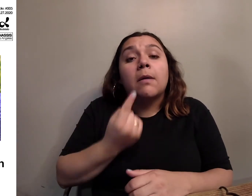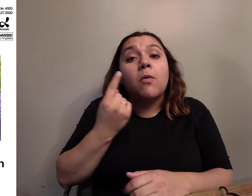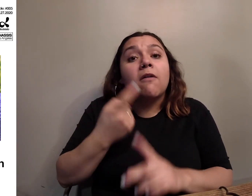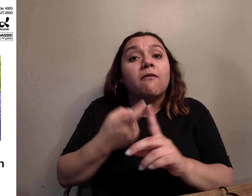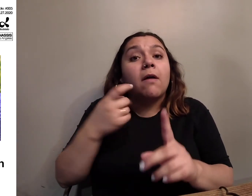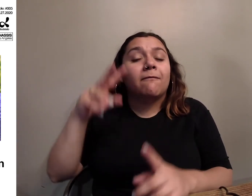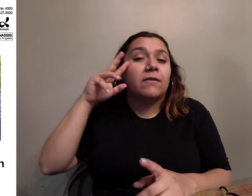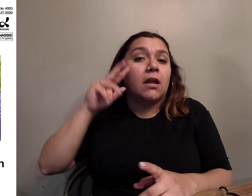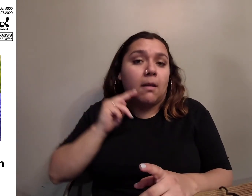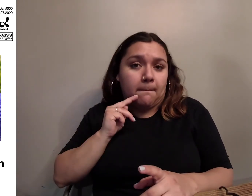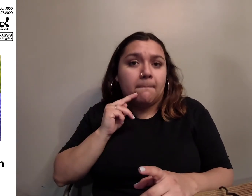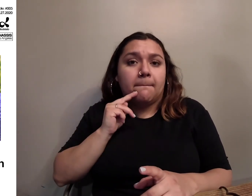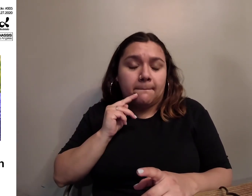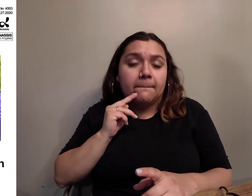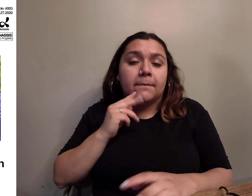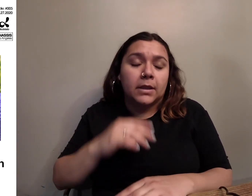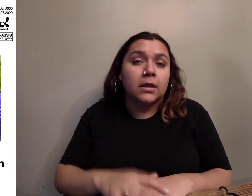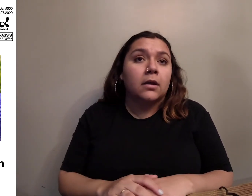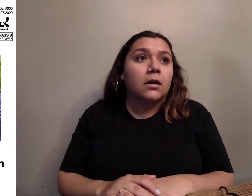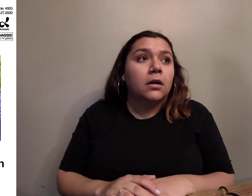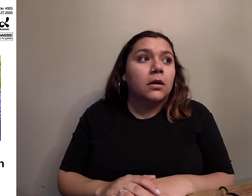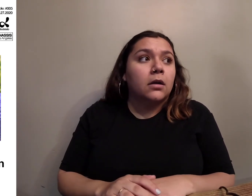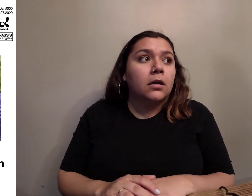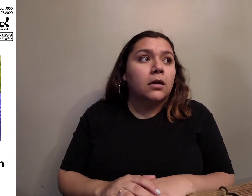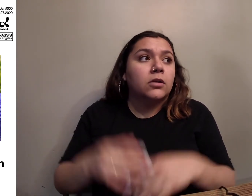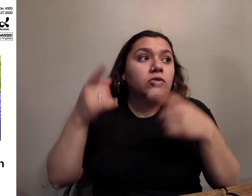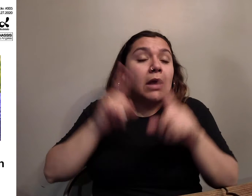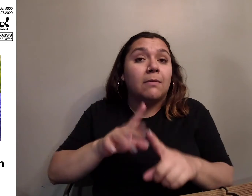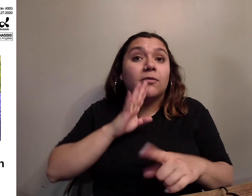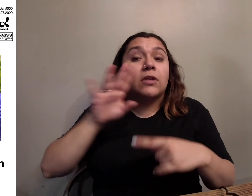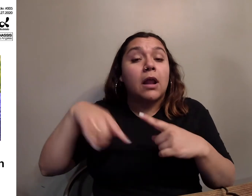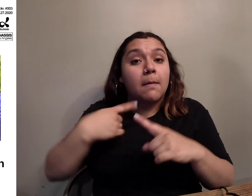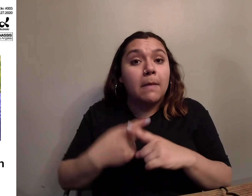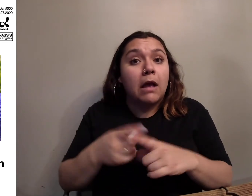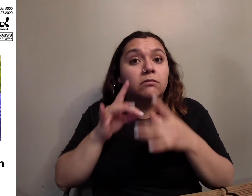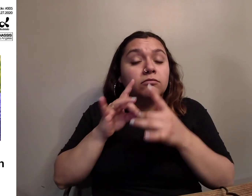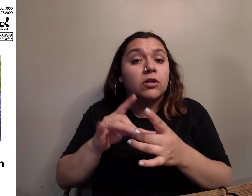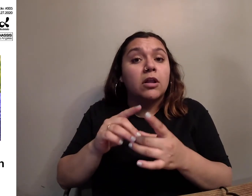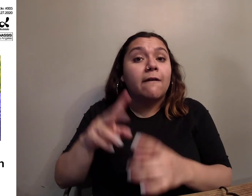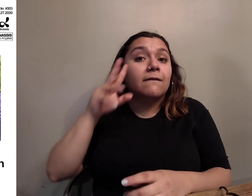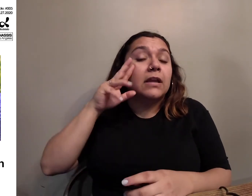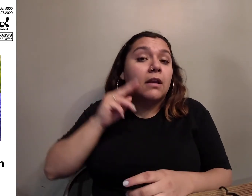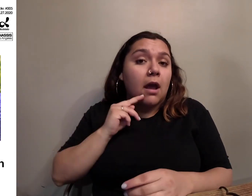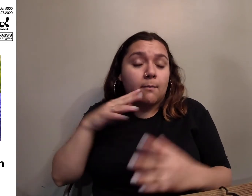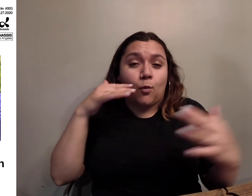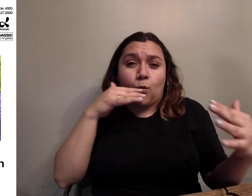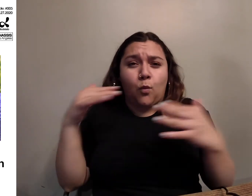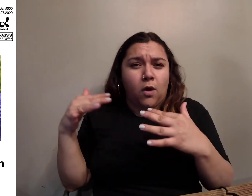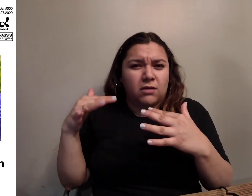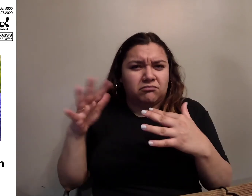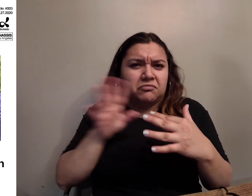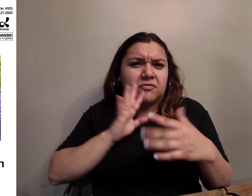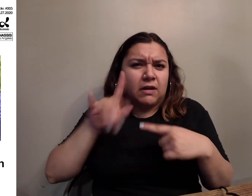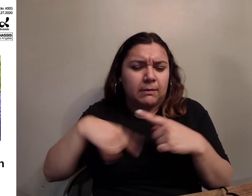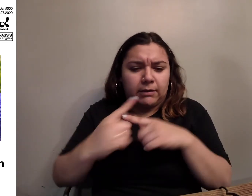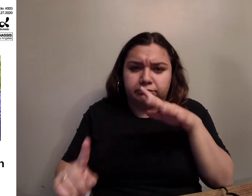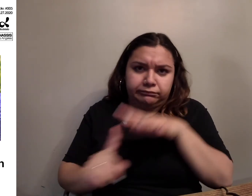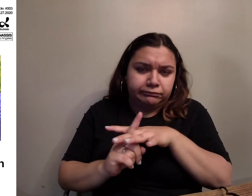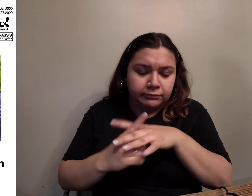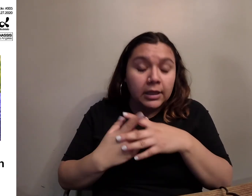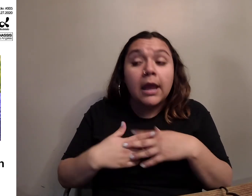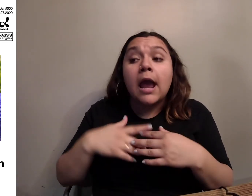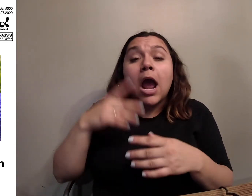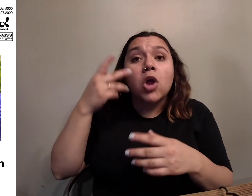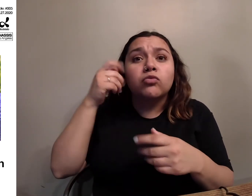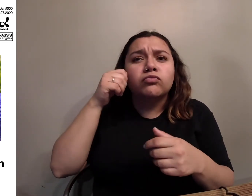Vietnam, and somehow the what we referred to as the Vietnam War came up, and I saw